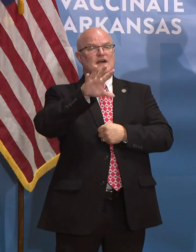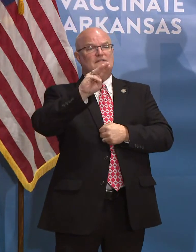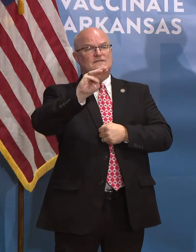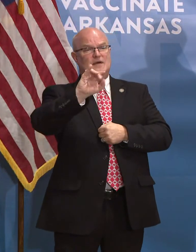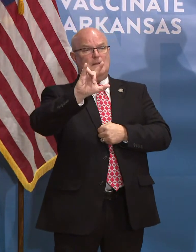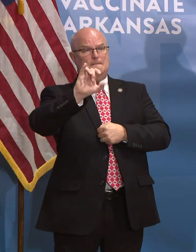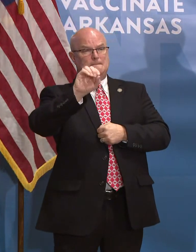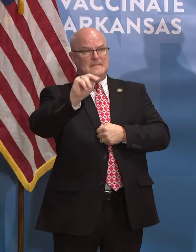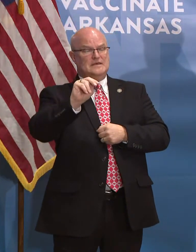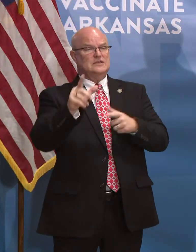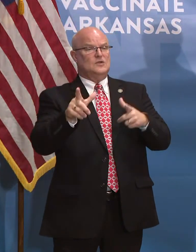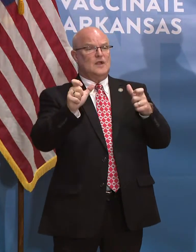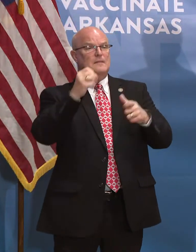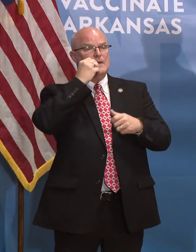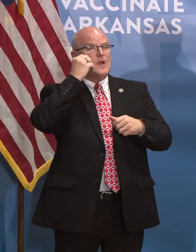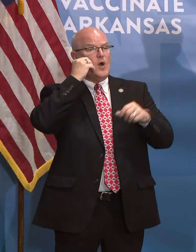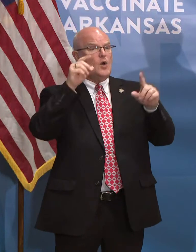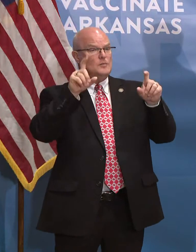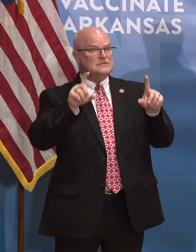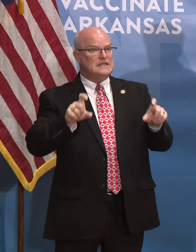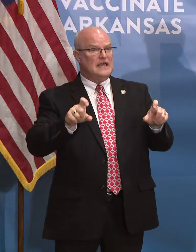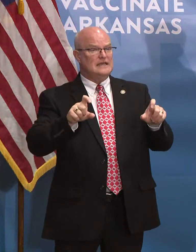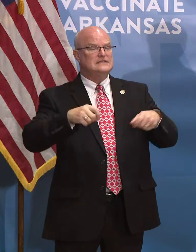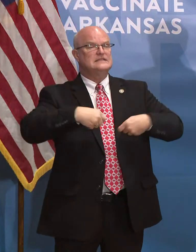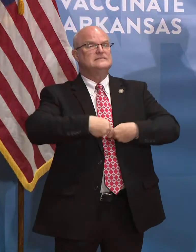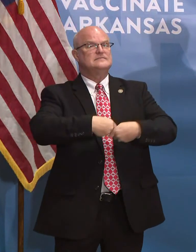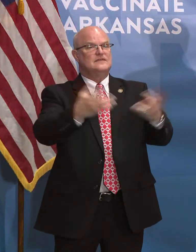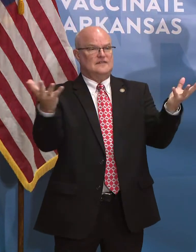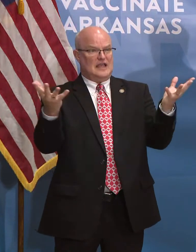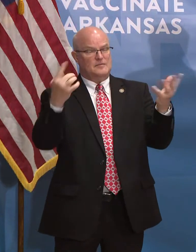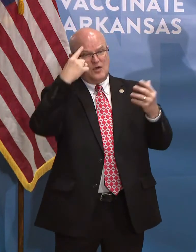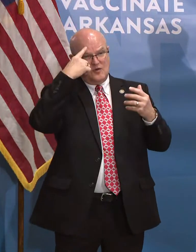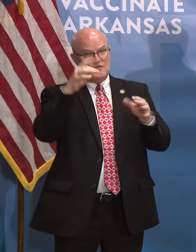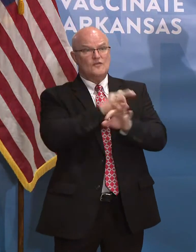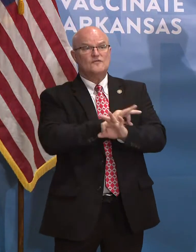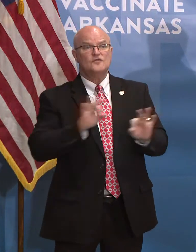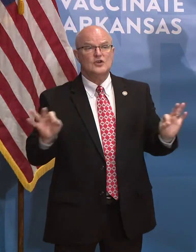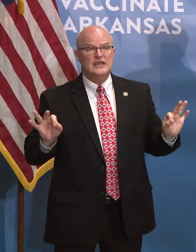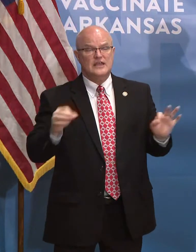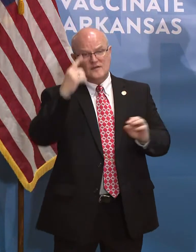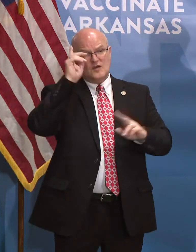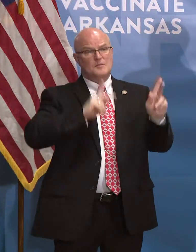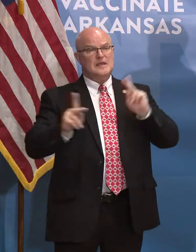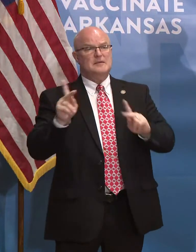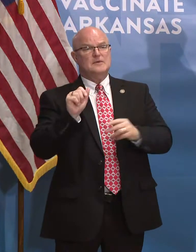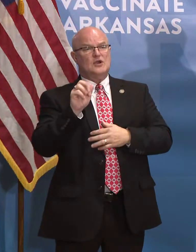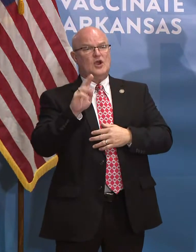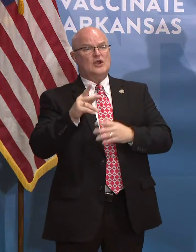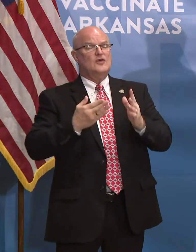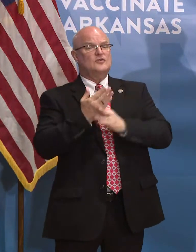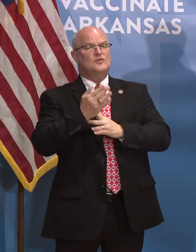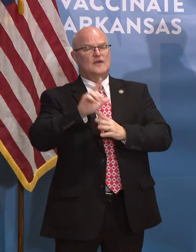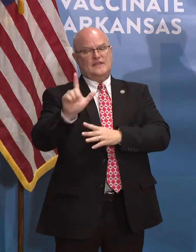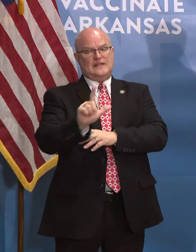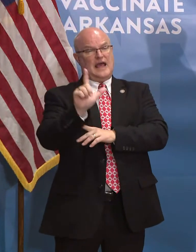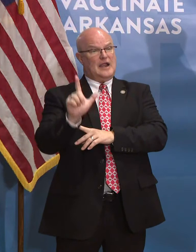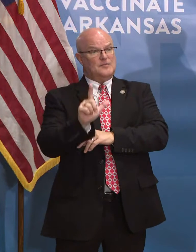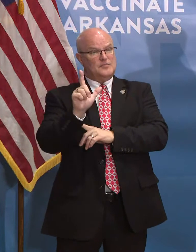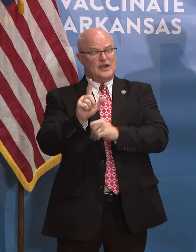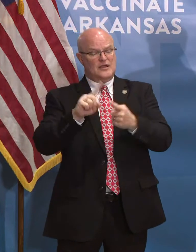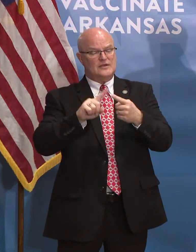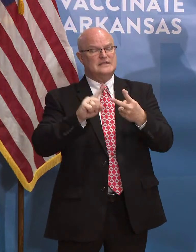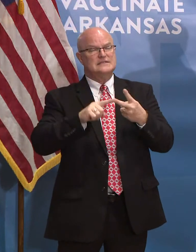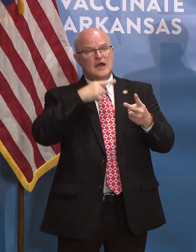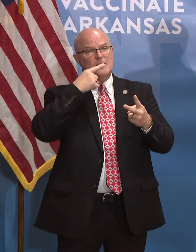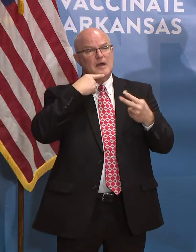million rapid home tests to be made available for free to Arkansans through local libraries, public